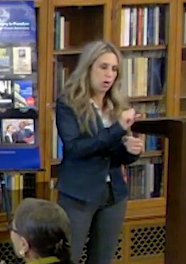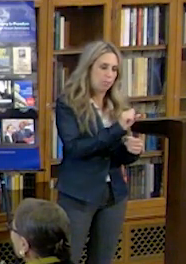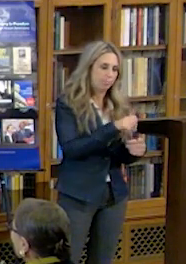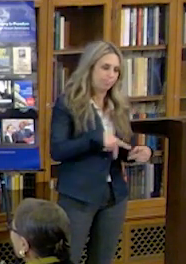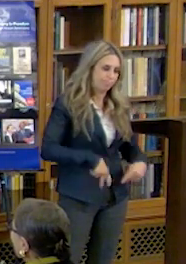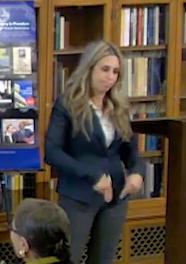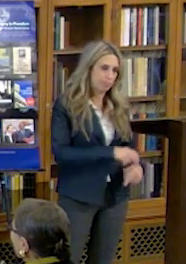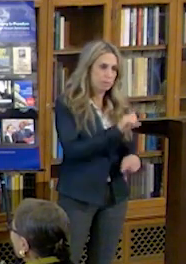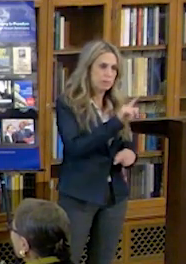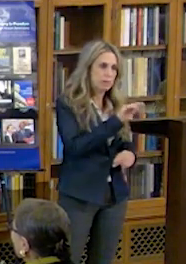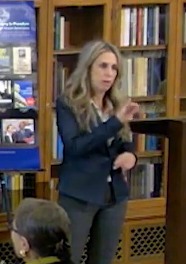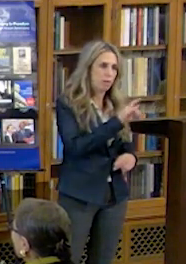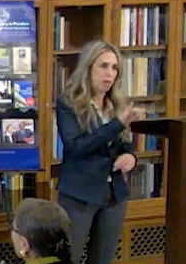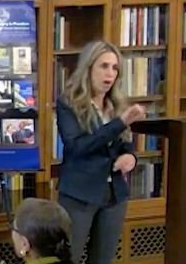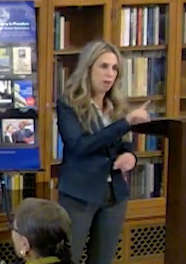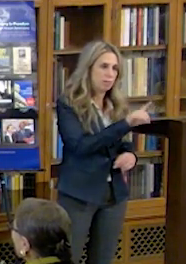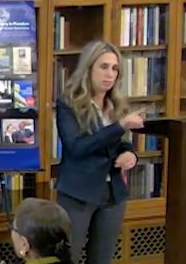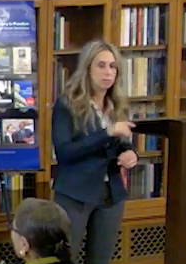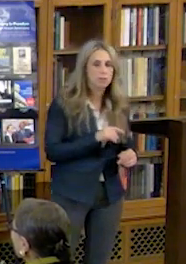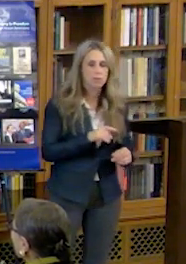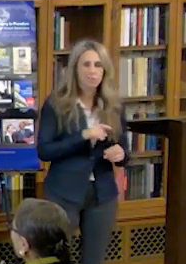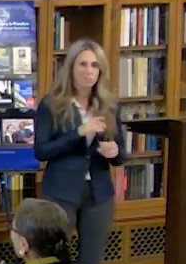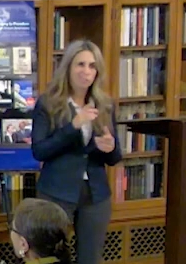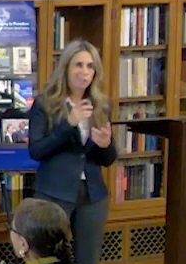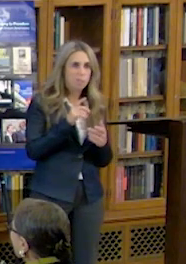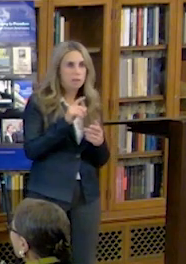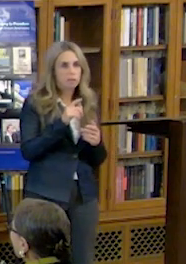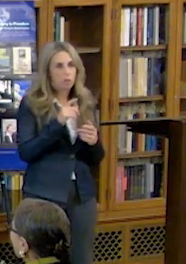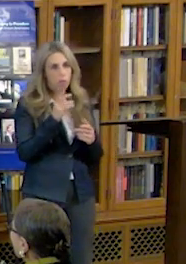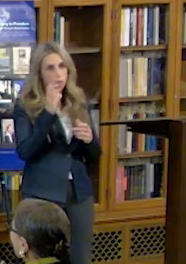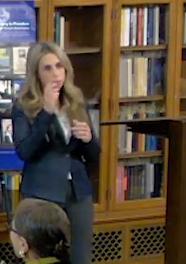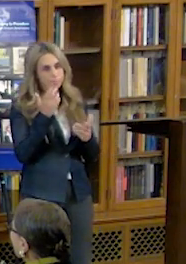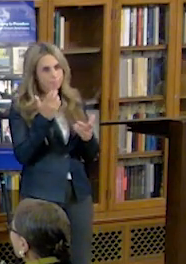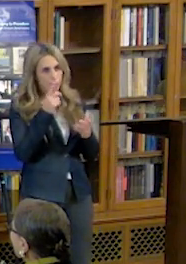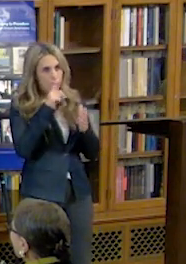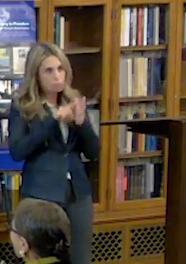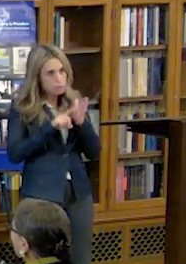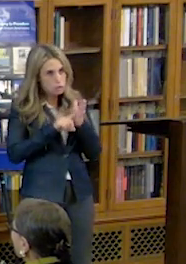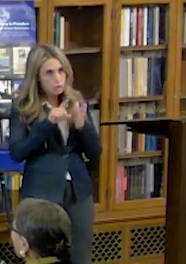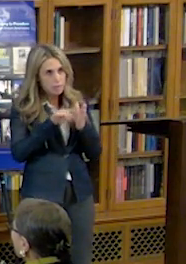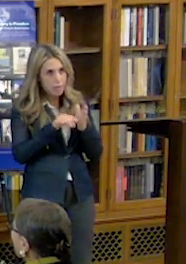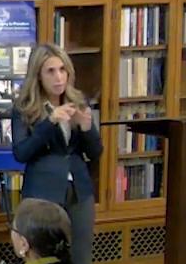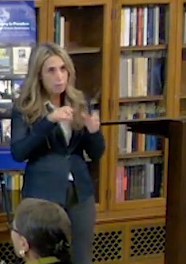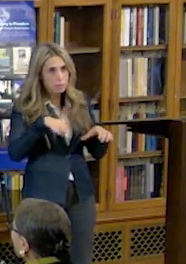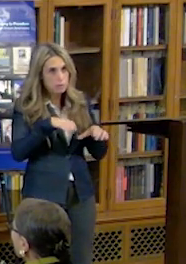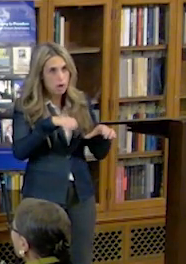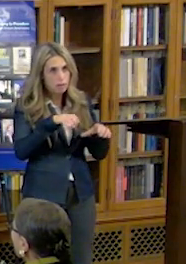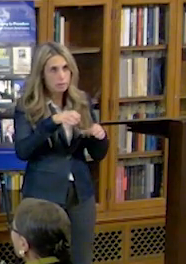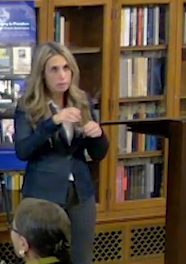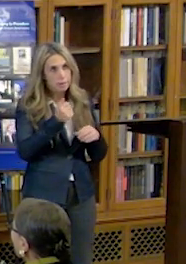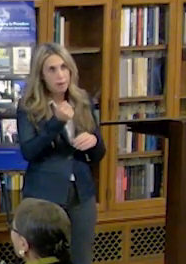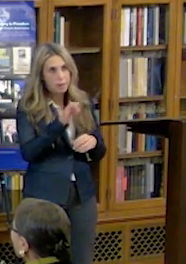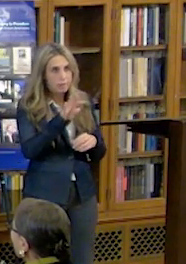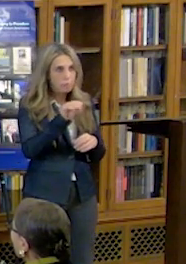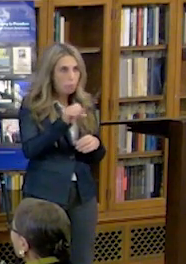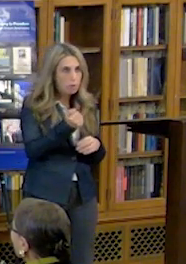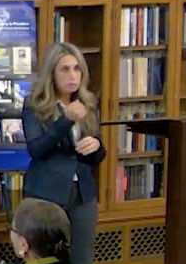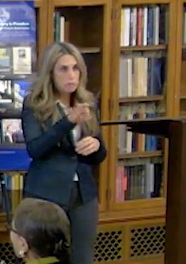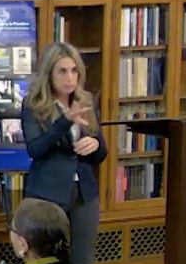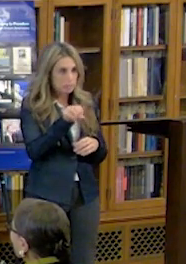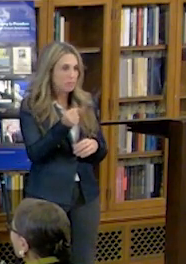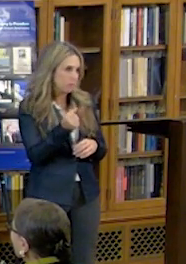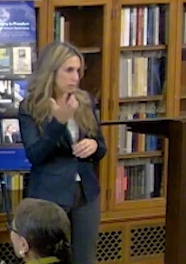it's not in um this work is really 20th century so looking at sterilization that was done um in North Carolina in the 40s and